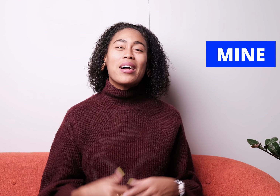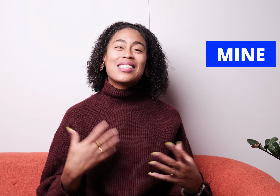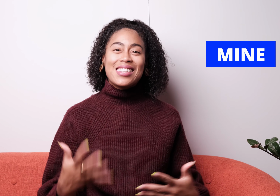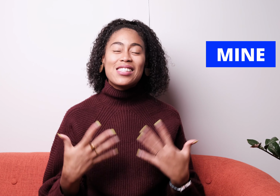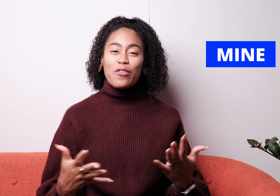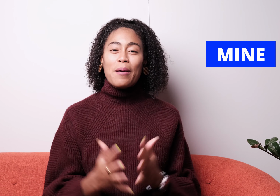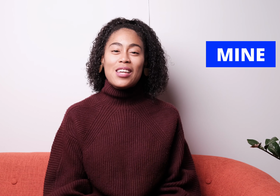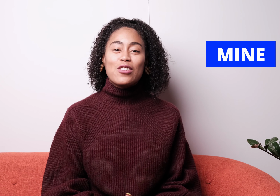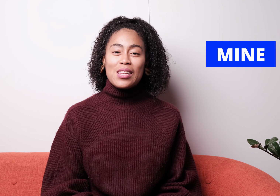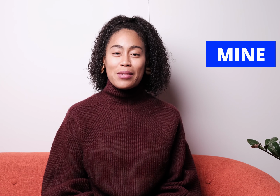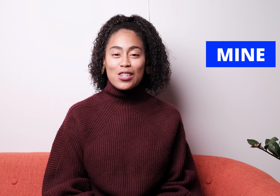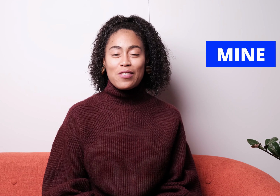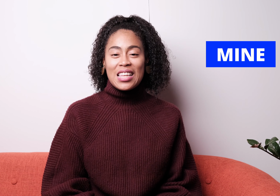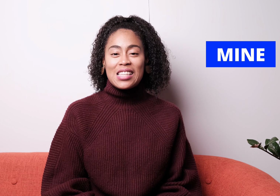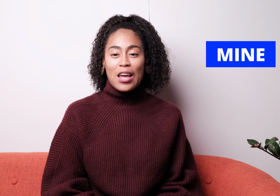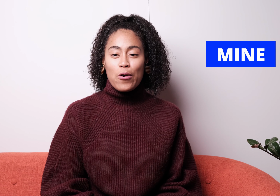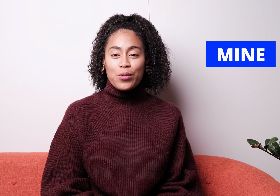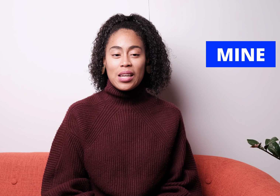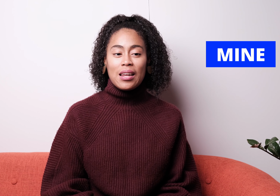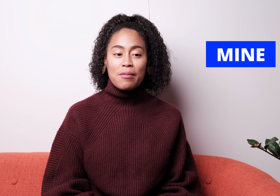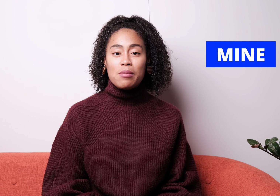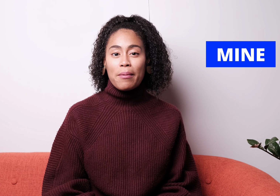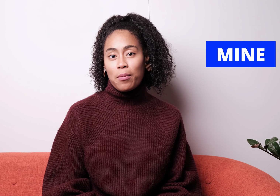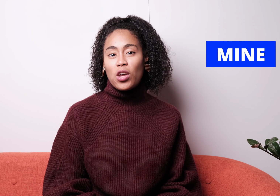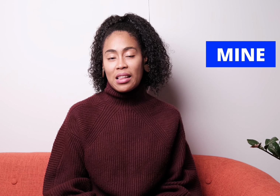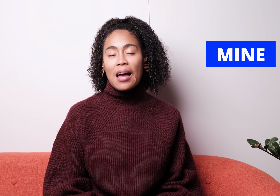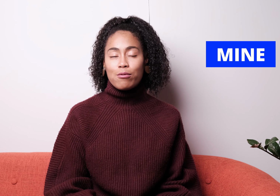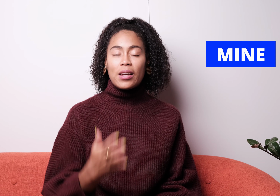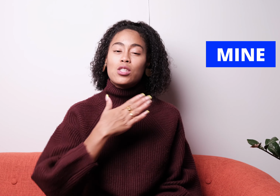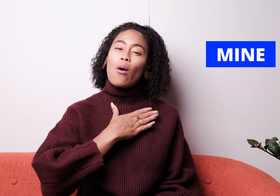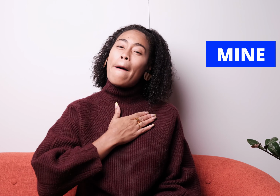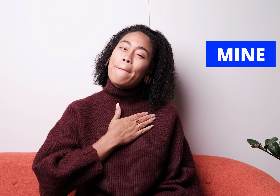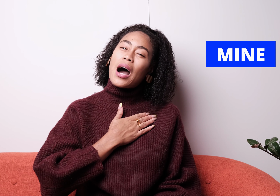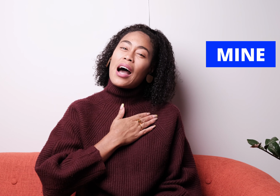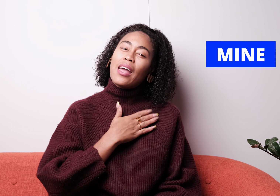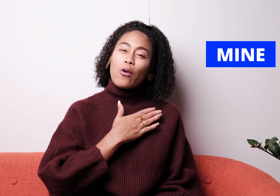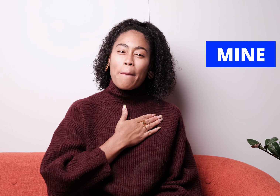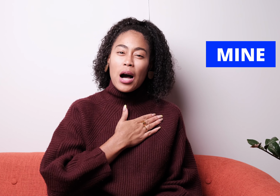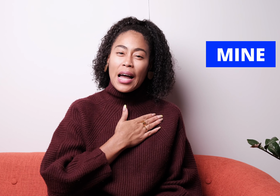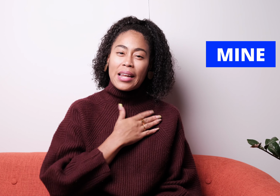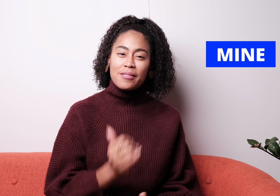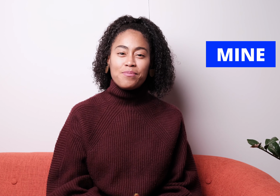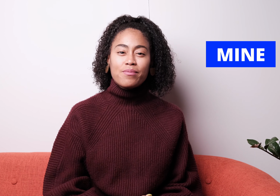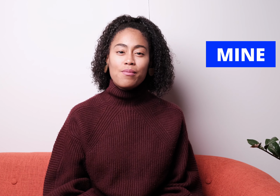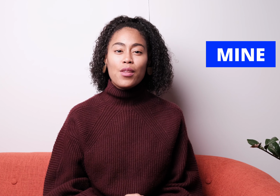it's good for them to understand possession of the things that they owned and to be able to communicate that, right? So my or mine.